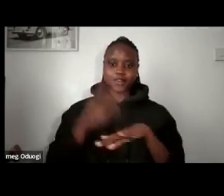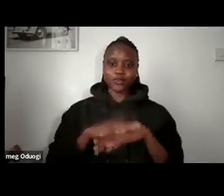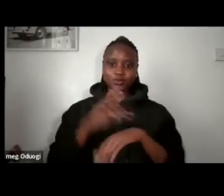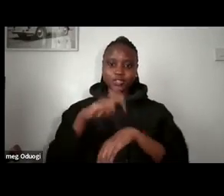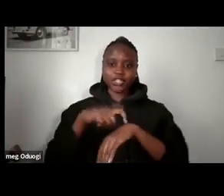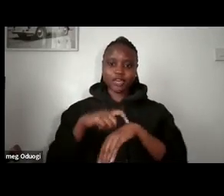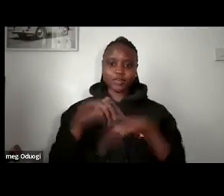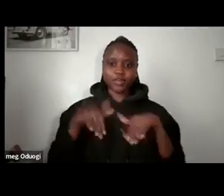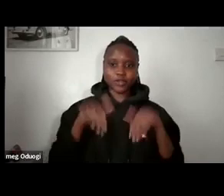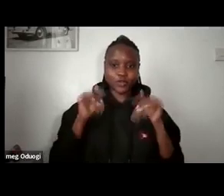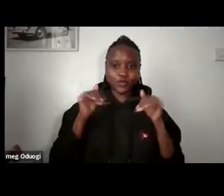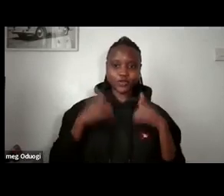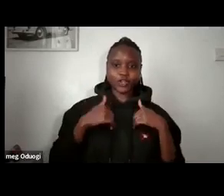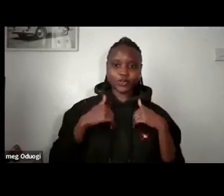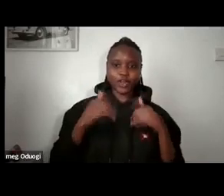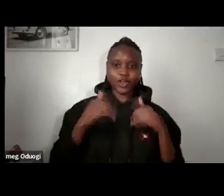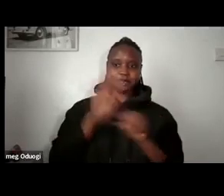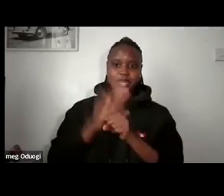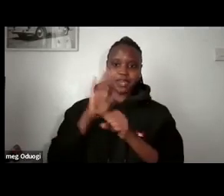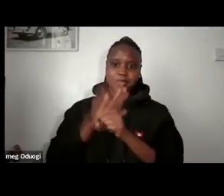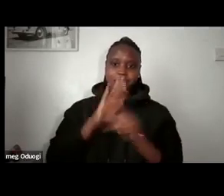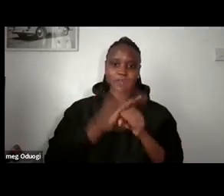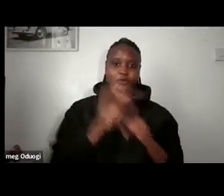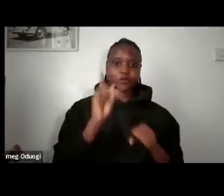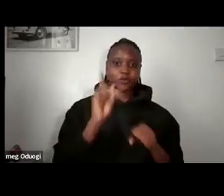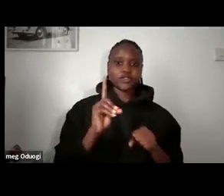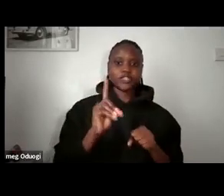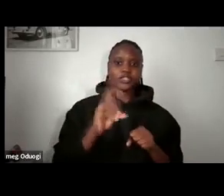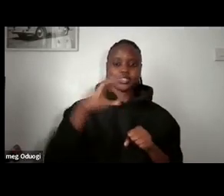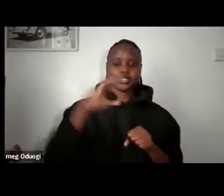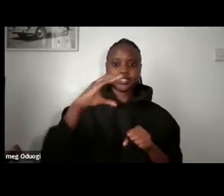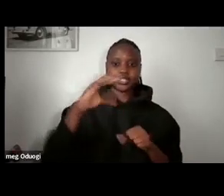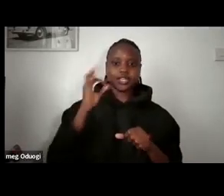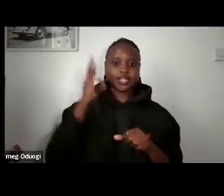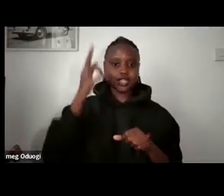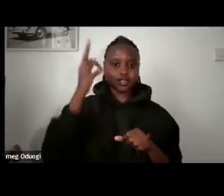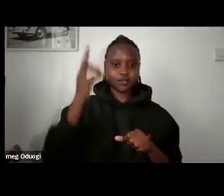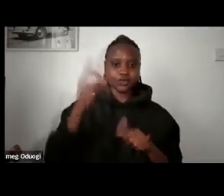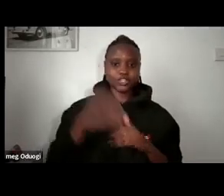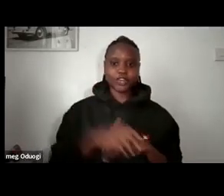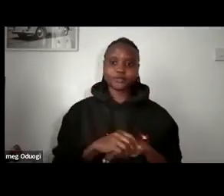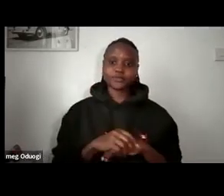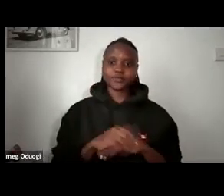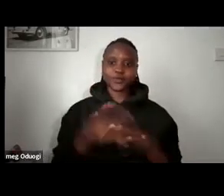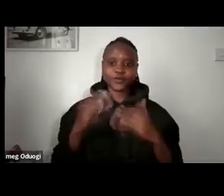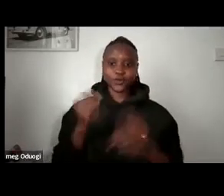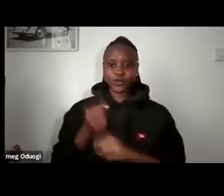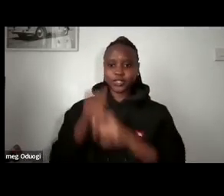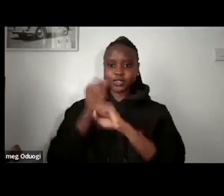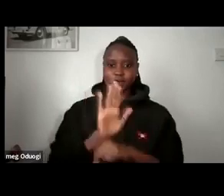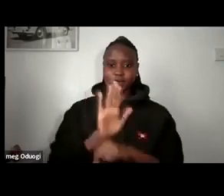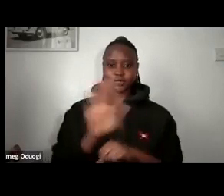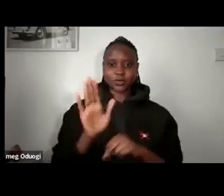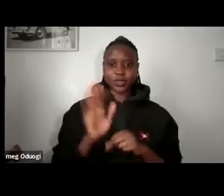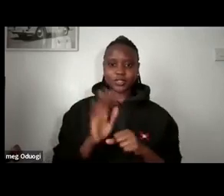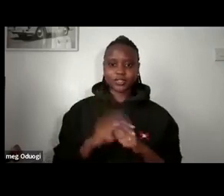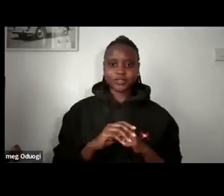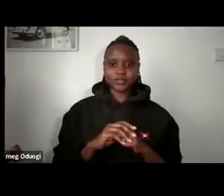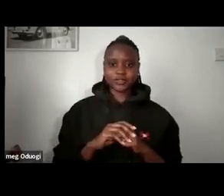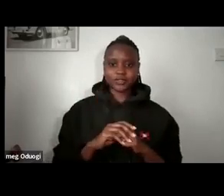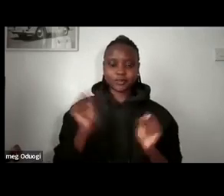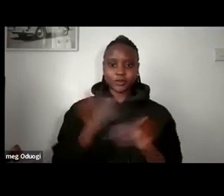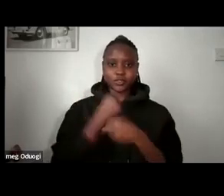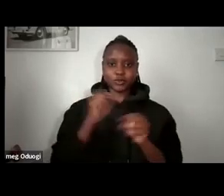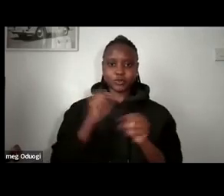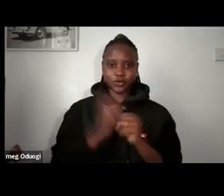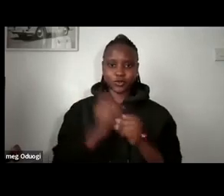to having many more of these ceremonies in the future, of course, with your support, because we cannot do without you guys. And